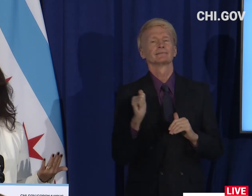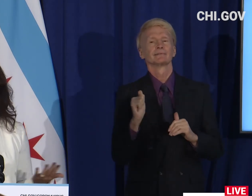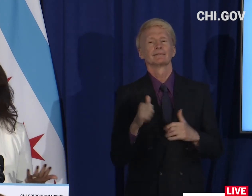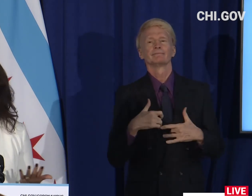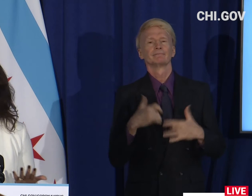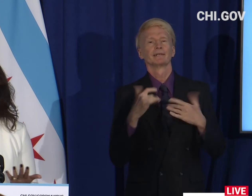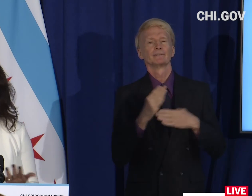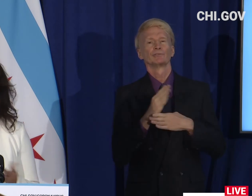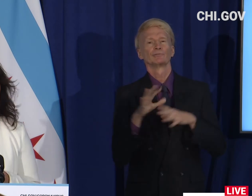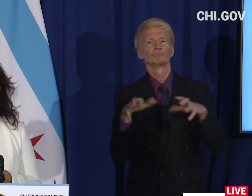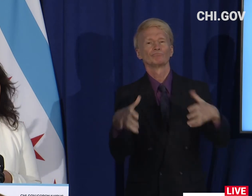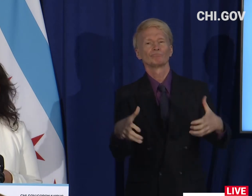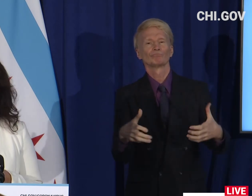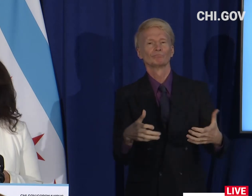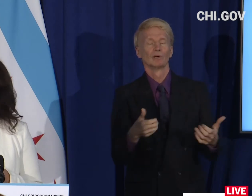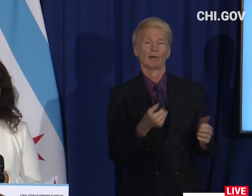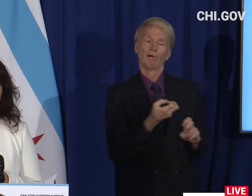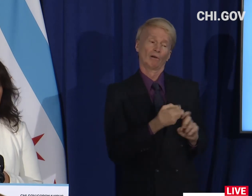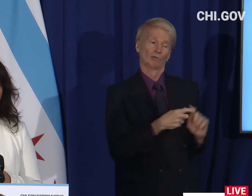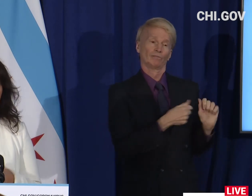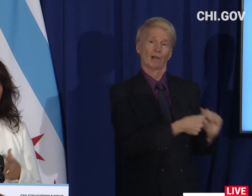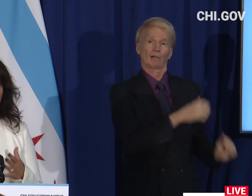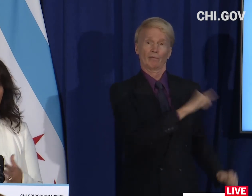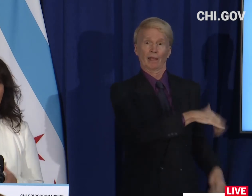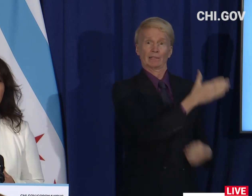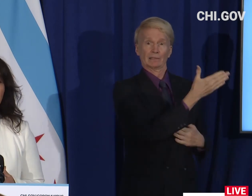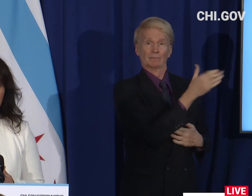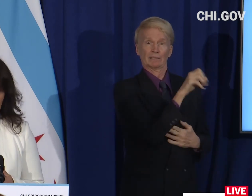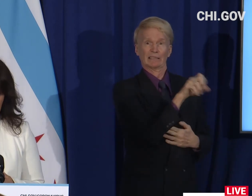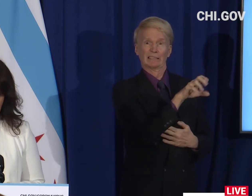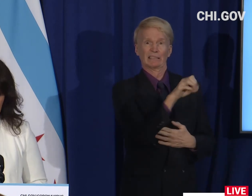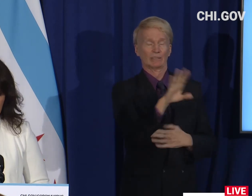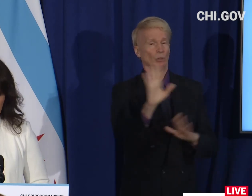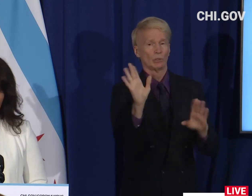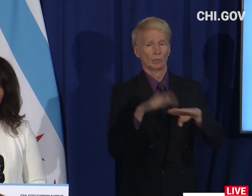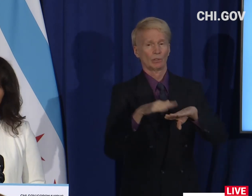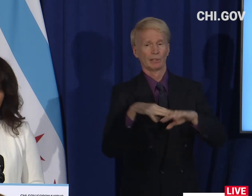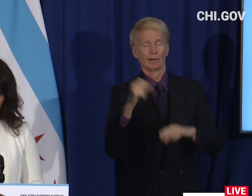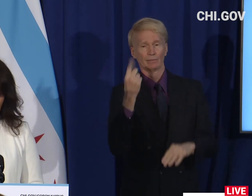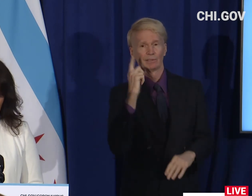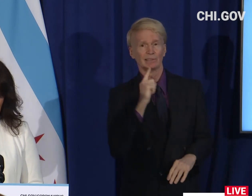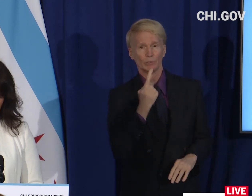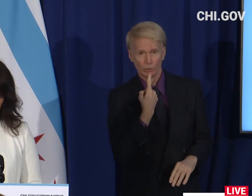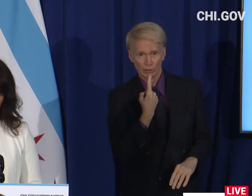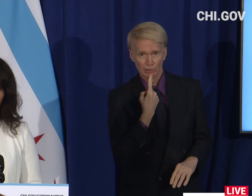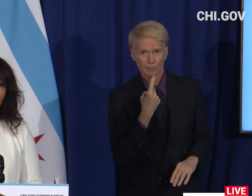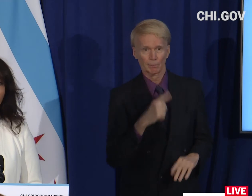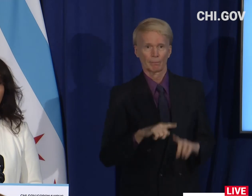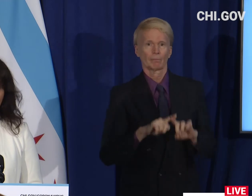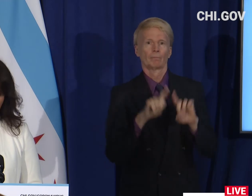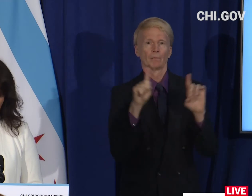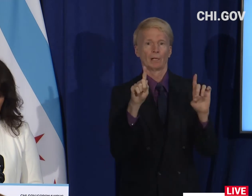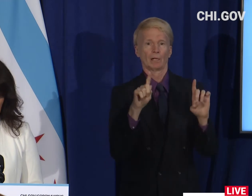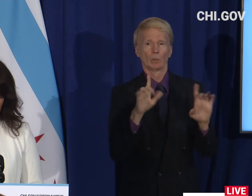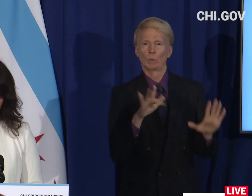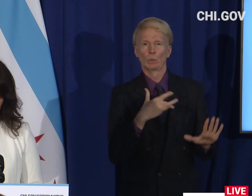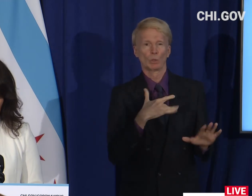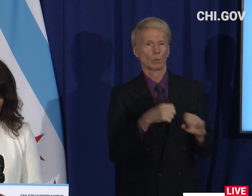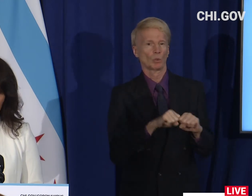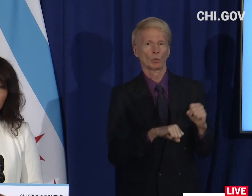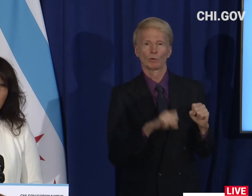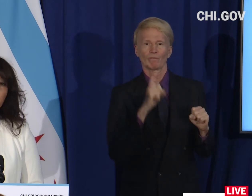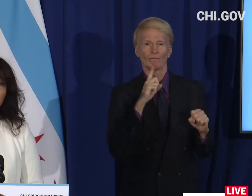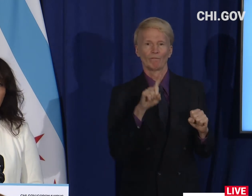follow that presentation. We're obviously in a very serious situation. And so while my heart goes out